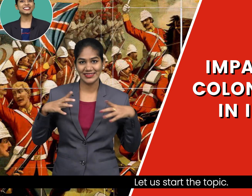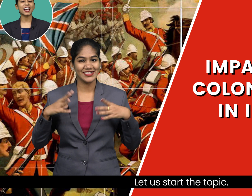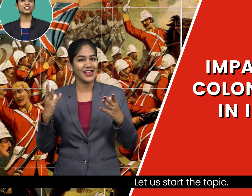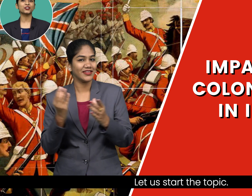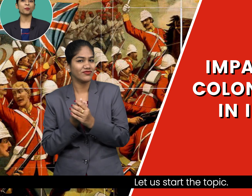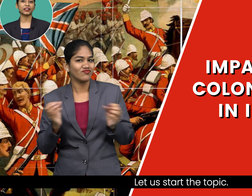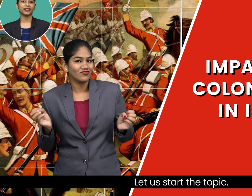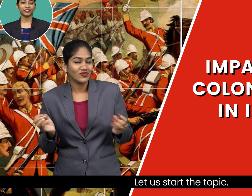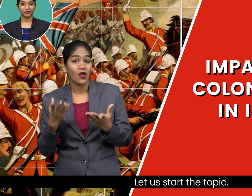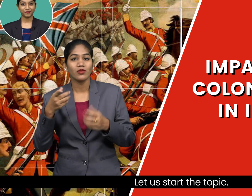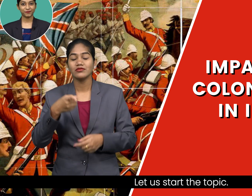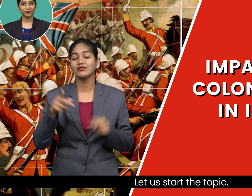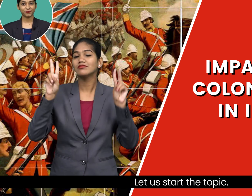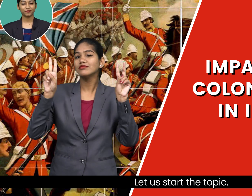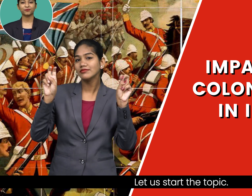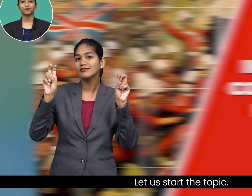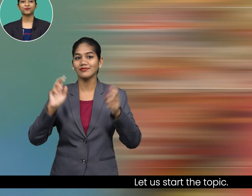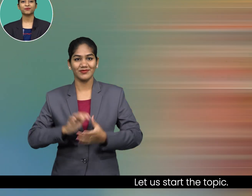Let us start the topic.